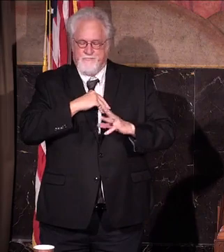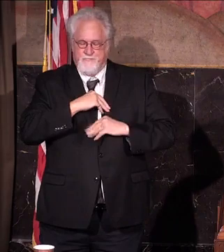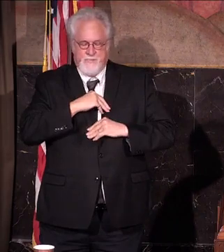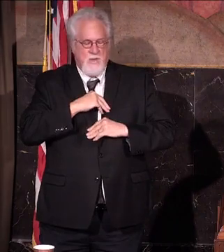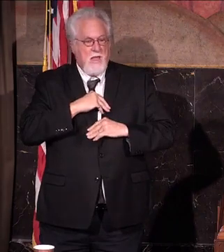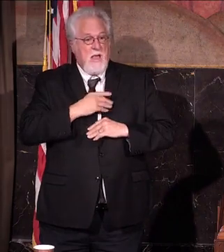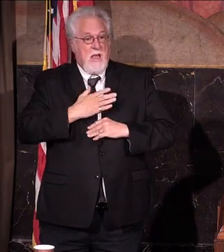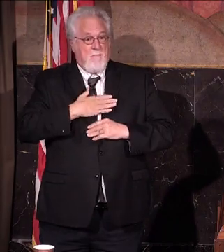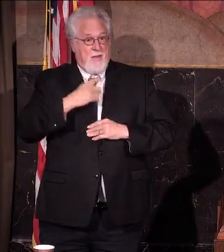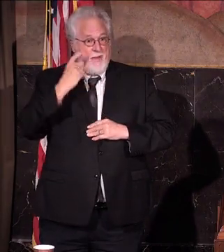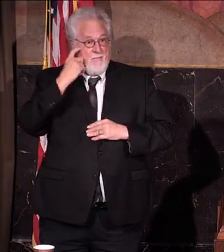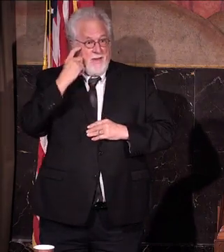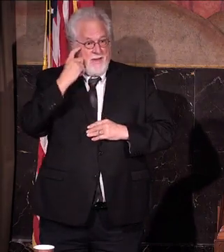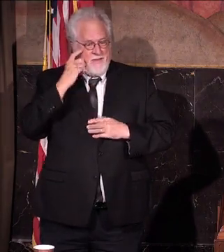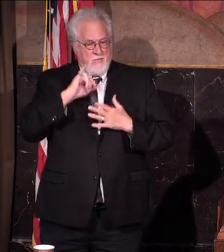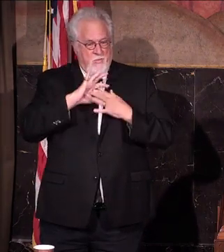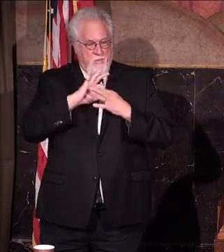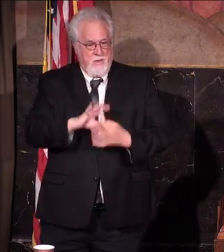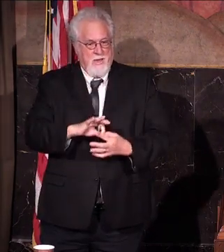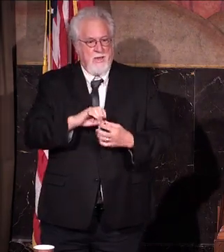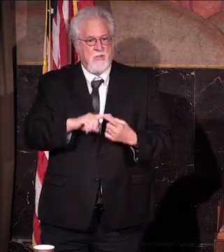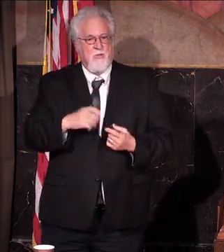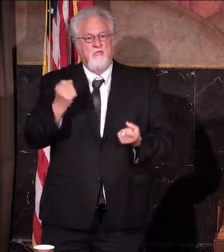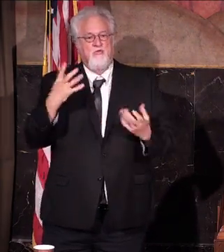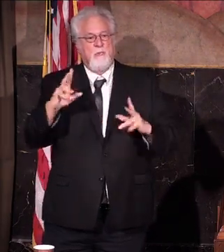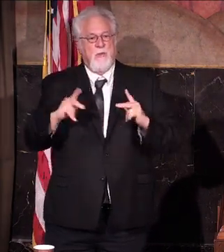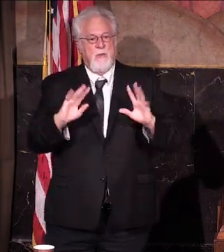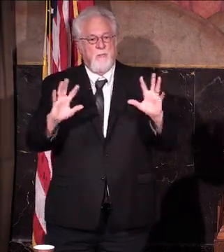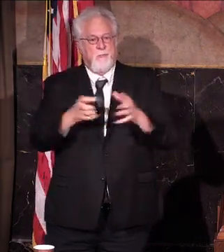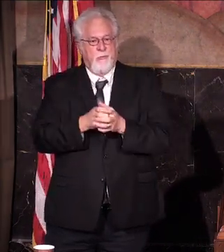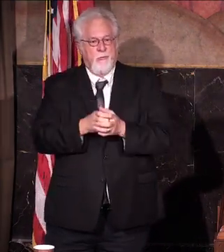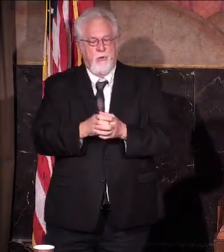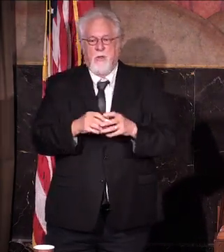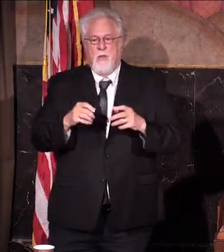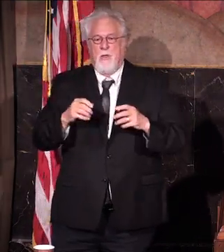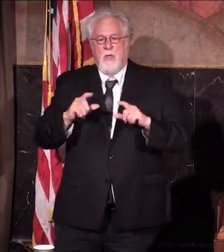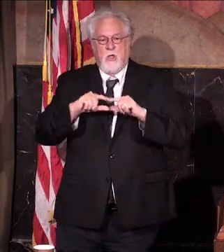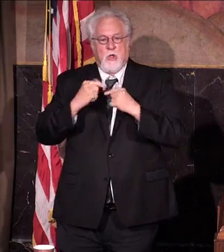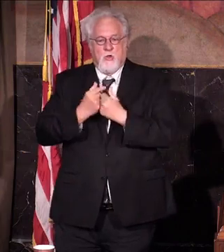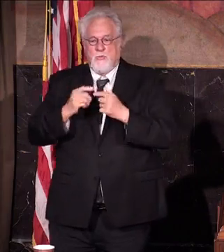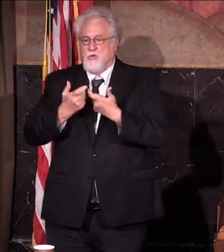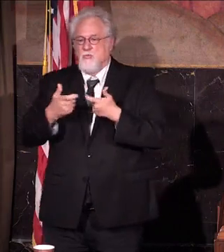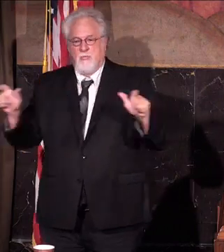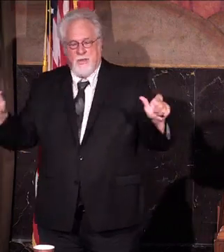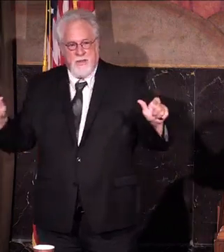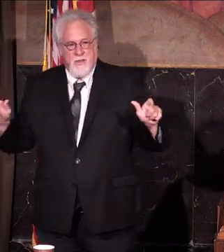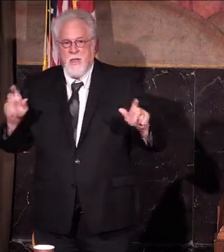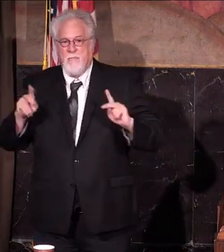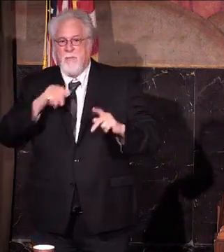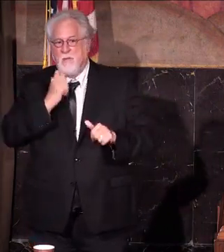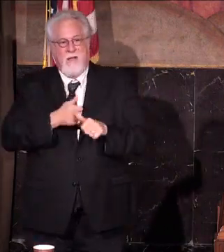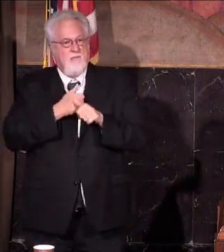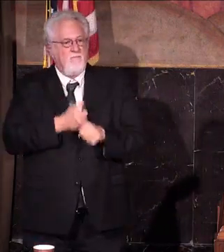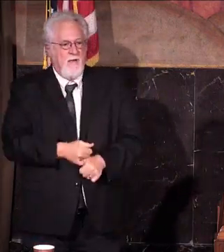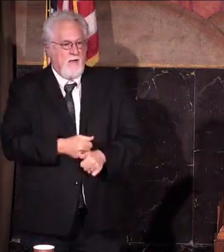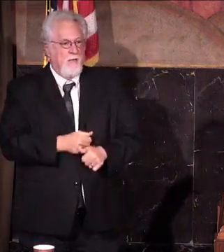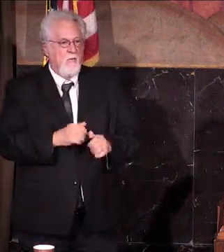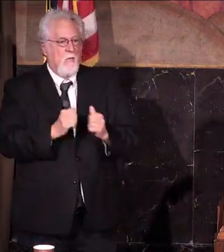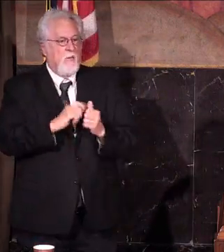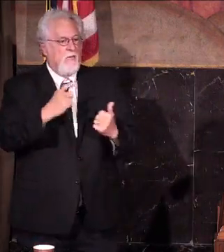And in my mind, that's related to too many people gathering, crowds being too large, people not abiding completely